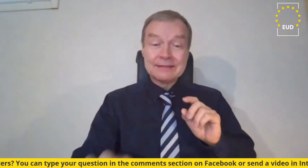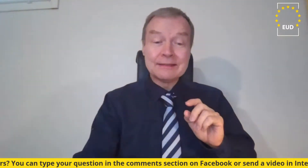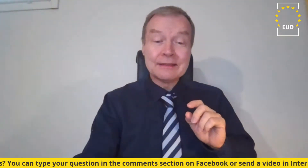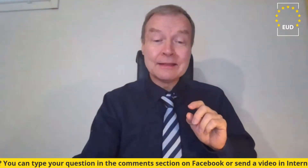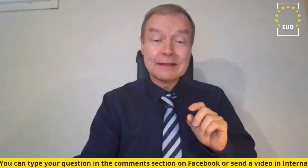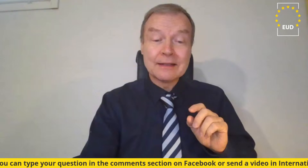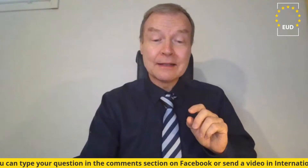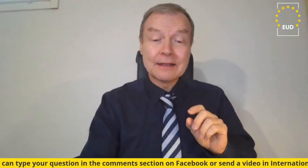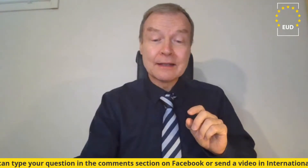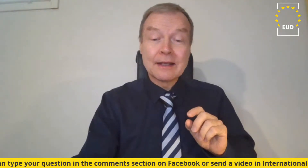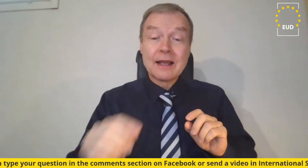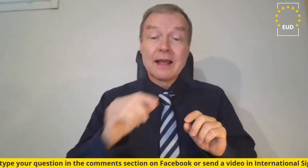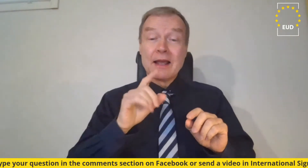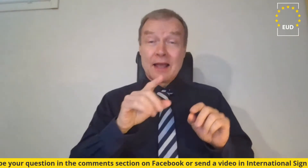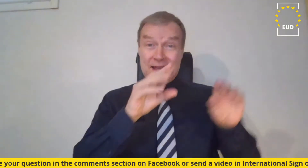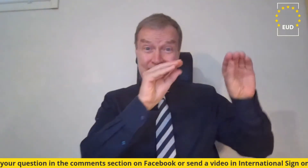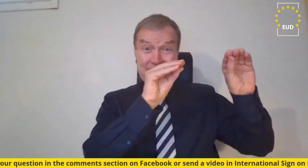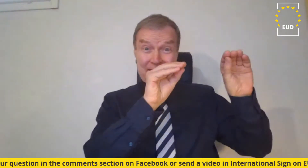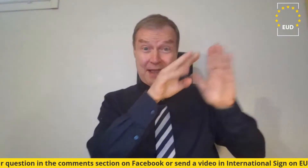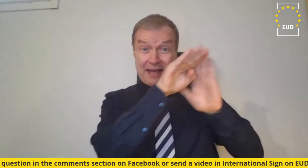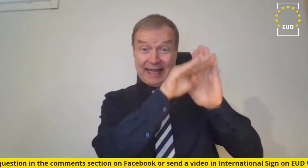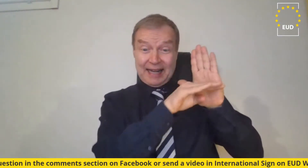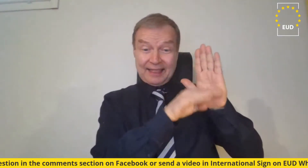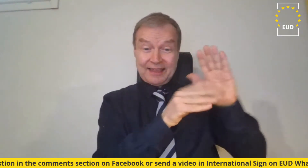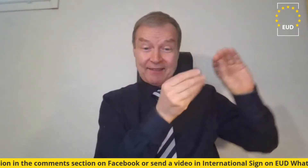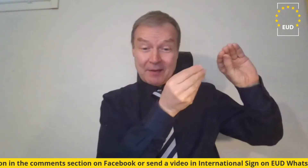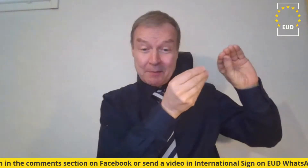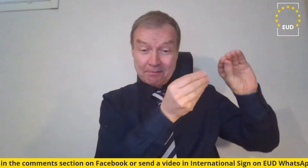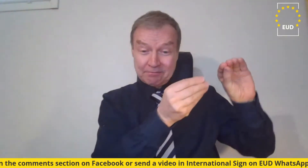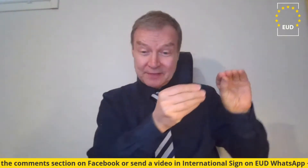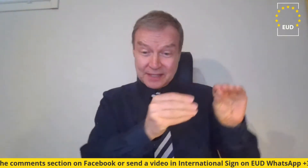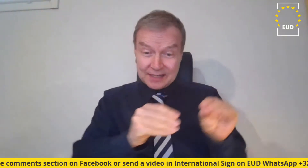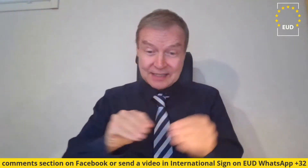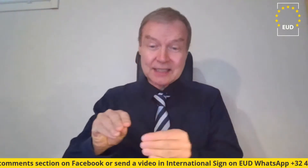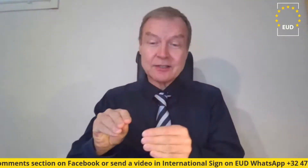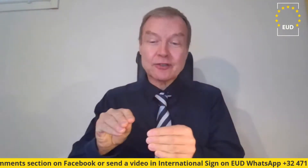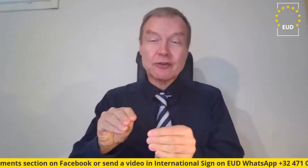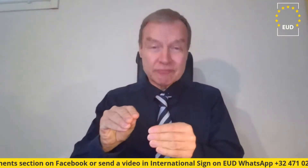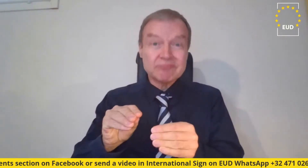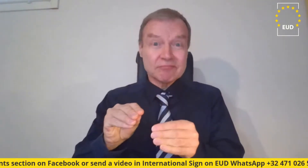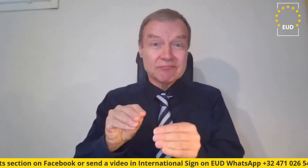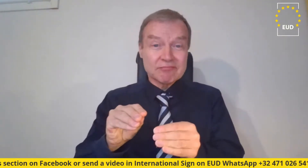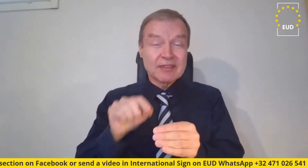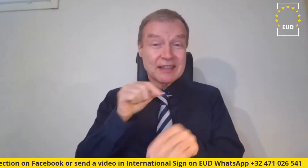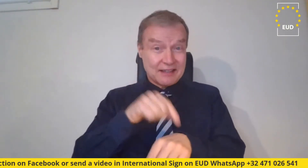available. In that sense, the AVMS is not very specific.